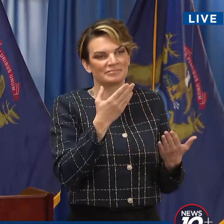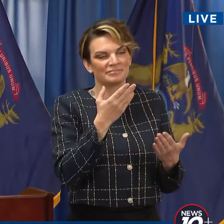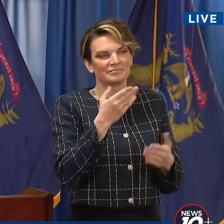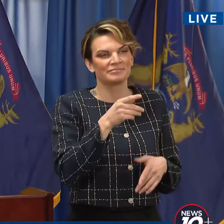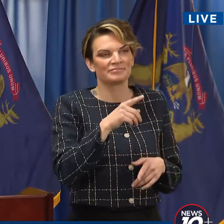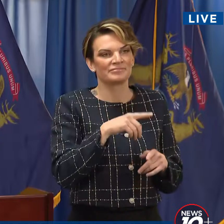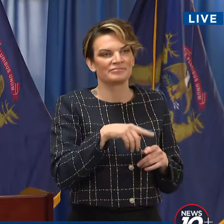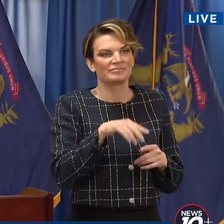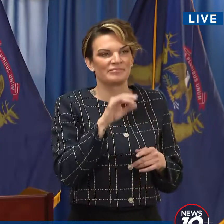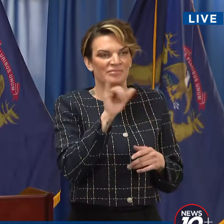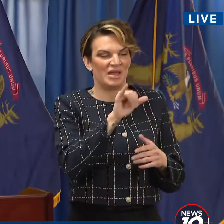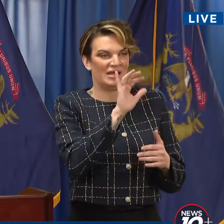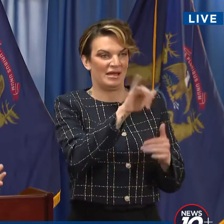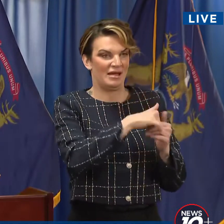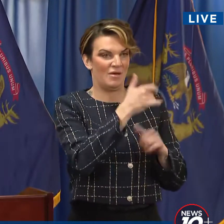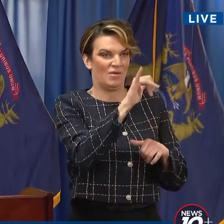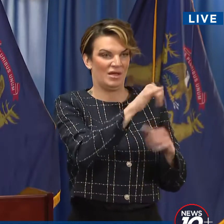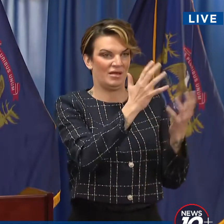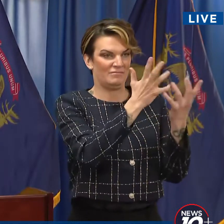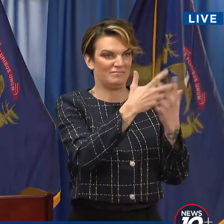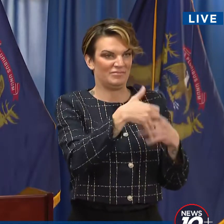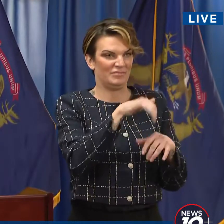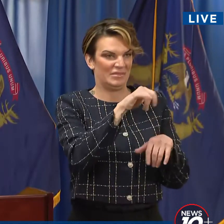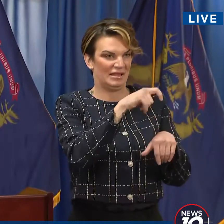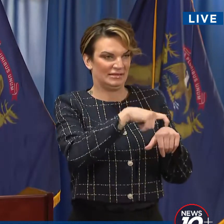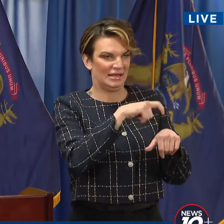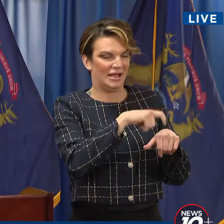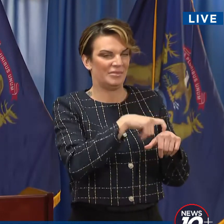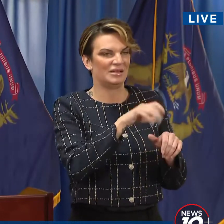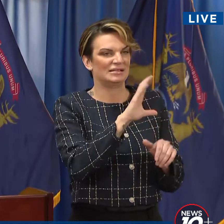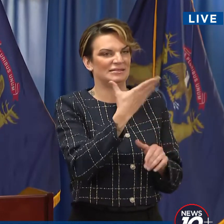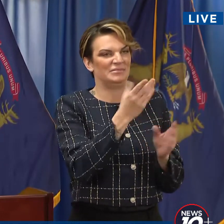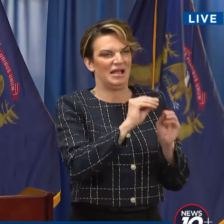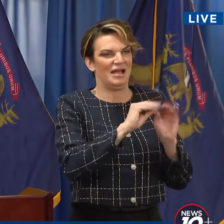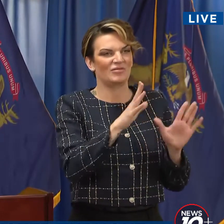timing in which both of those things occurred